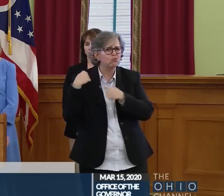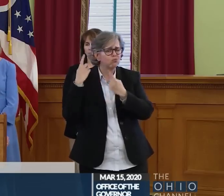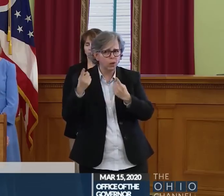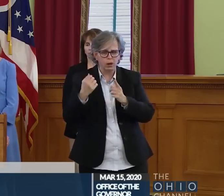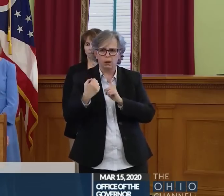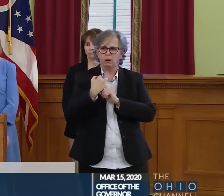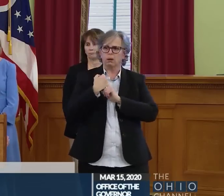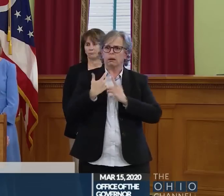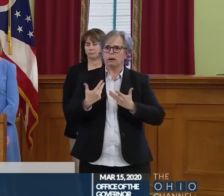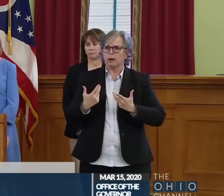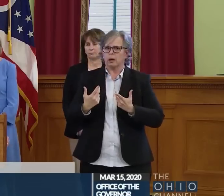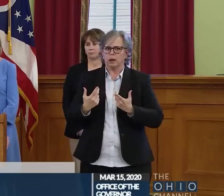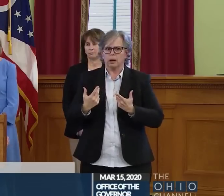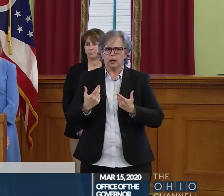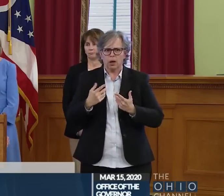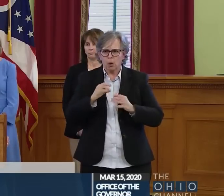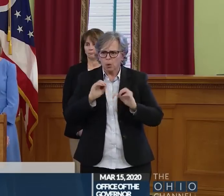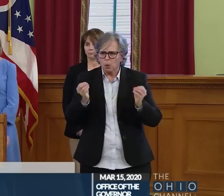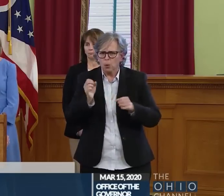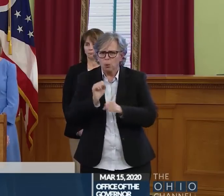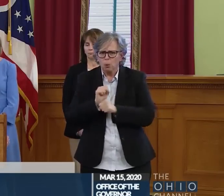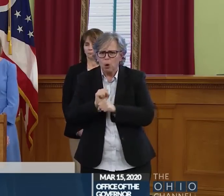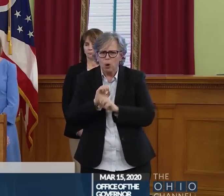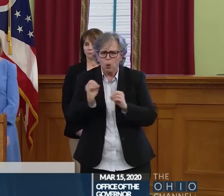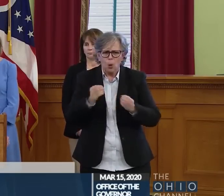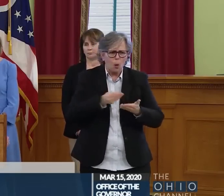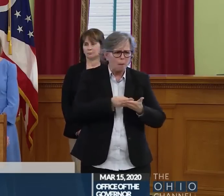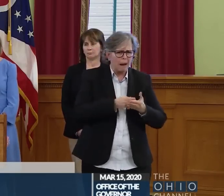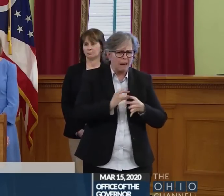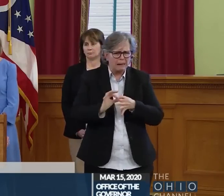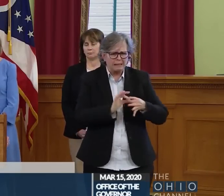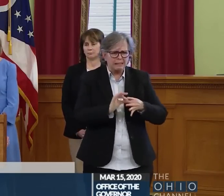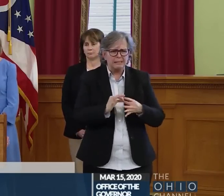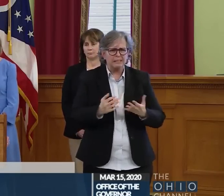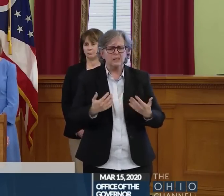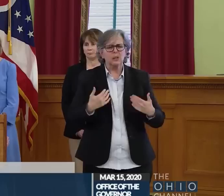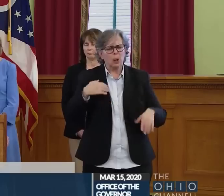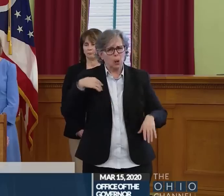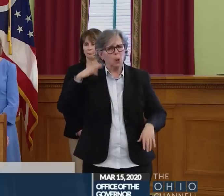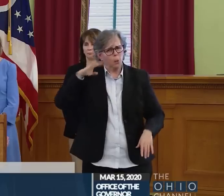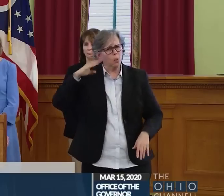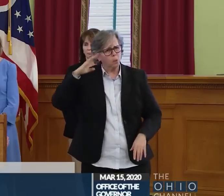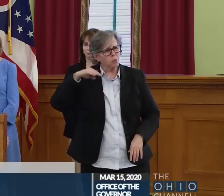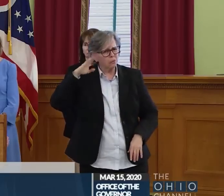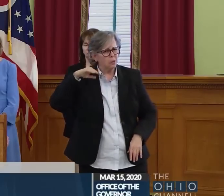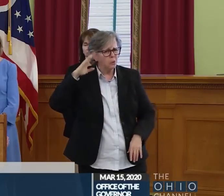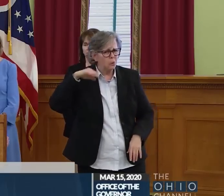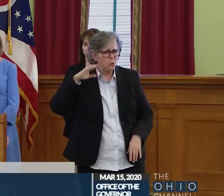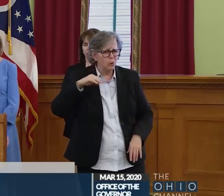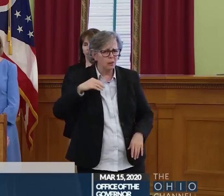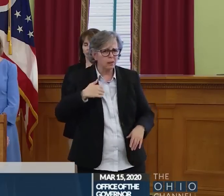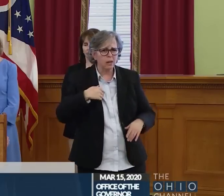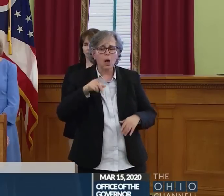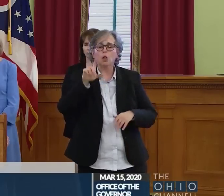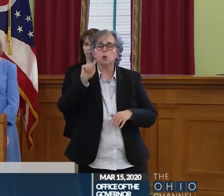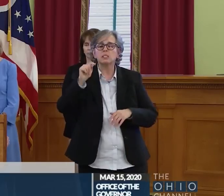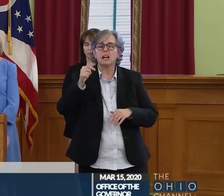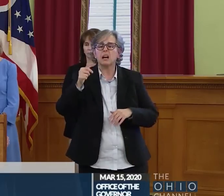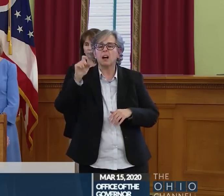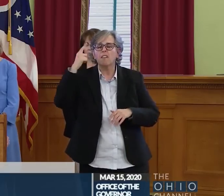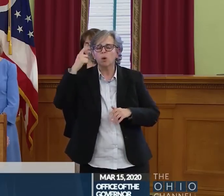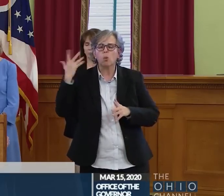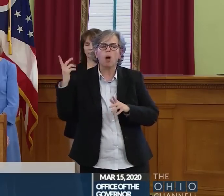who will not have a job. I'm going to ask in a moment the Lieutenant Governor to talk about some of the things that we're going to do, and there